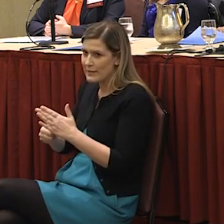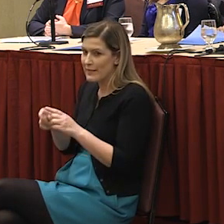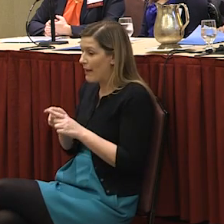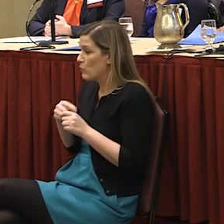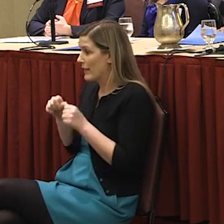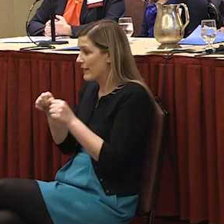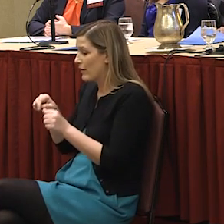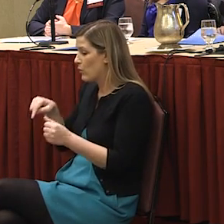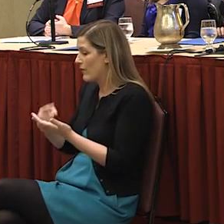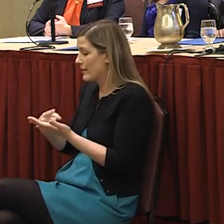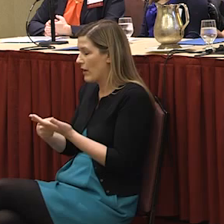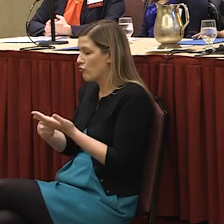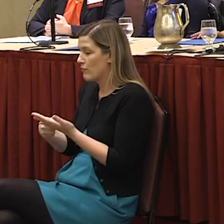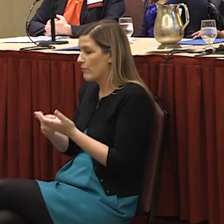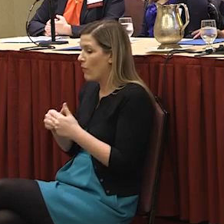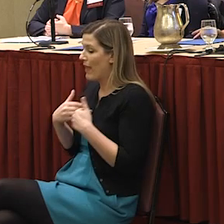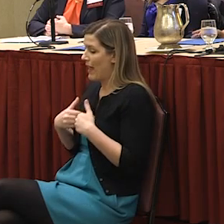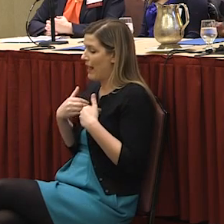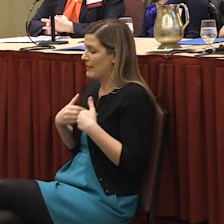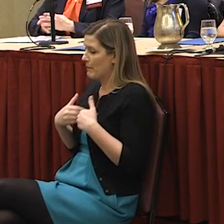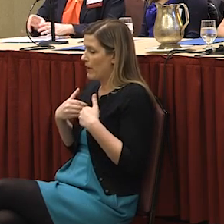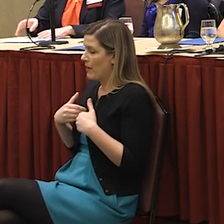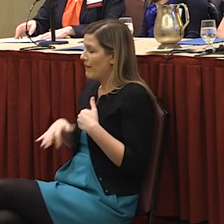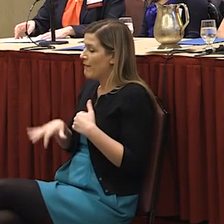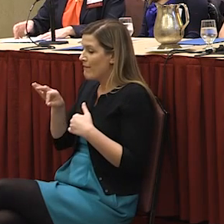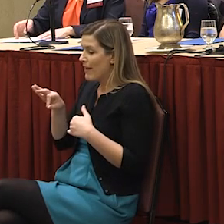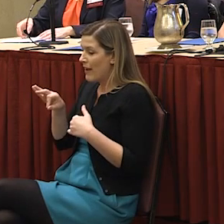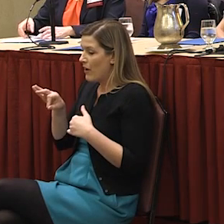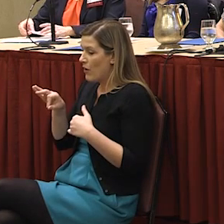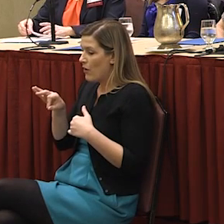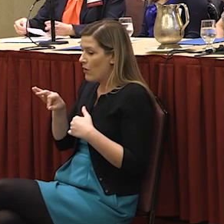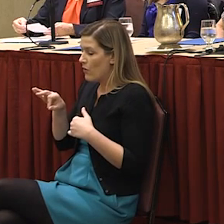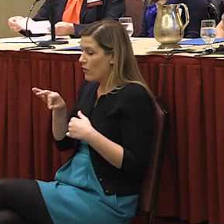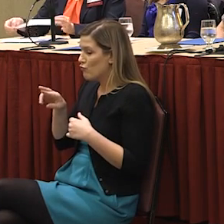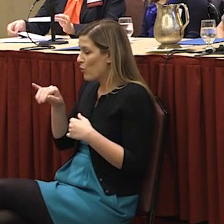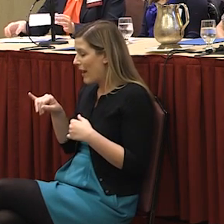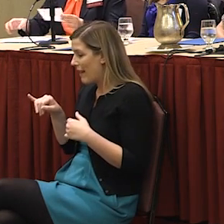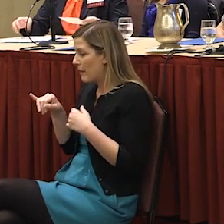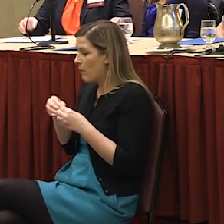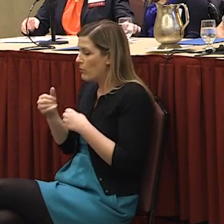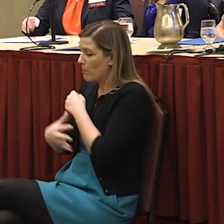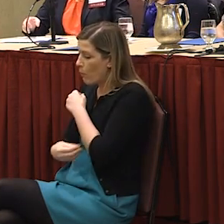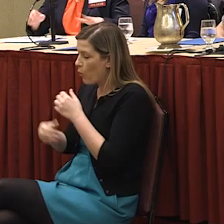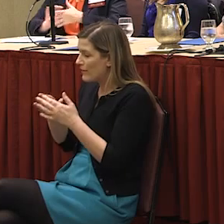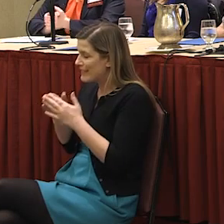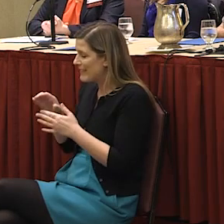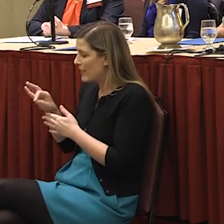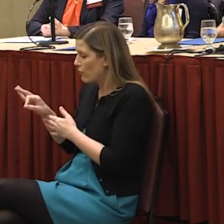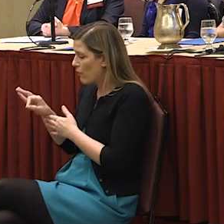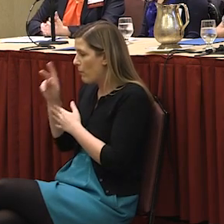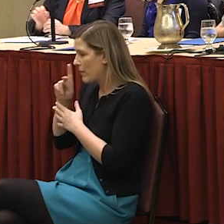this discussion. So with asthma, the findings with relevant core cities, Providence, Pawtucket, Central Falls,